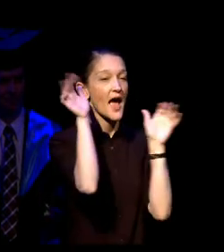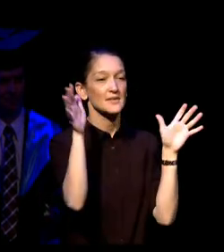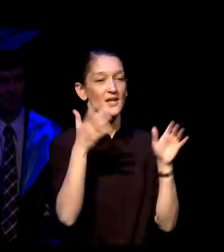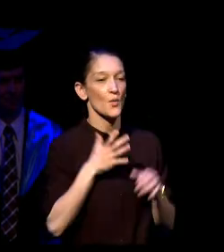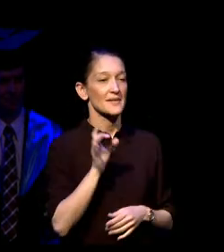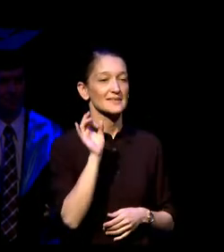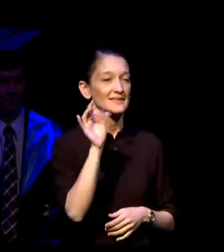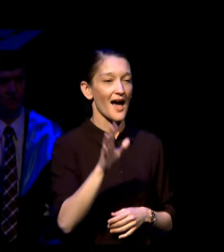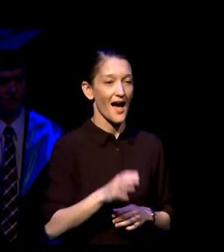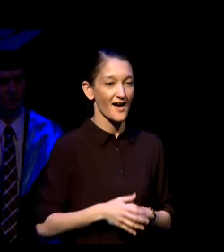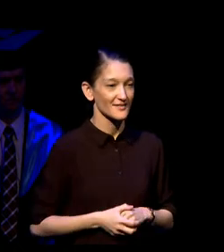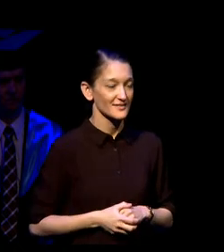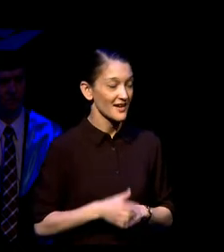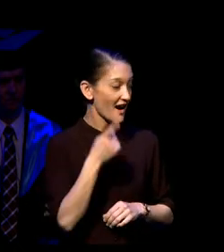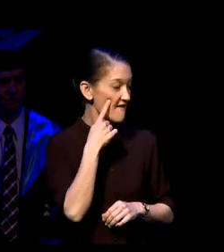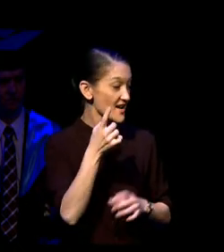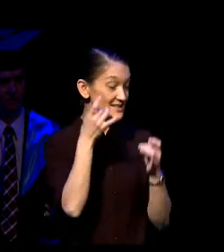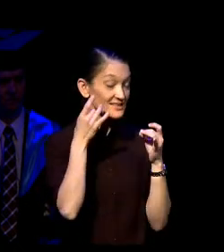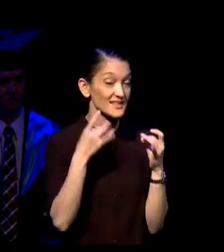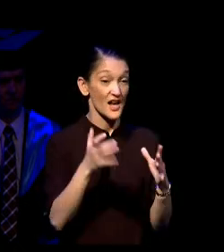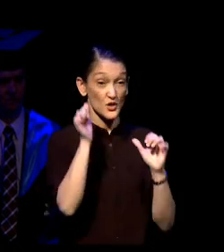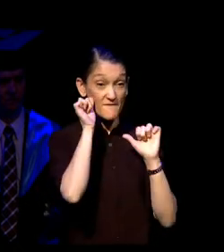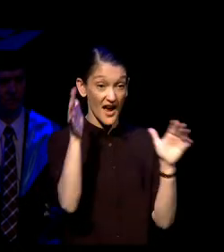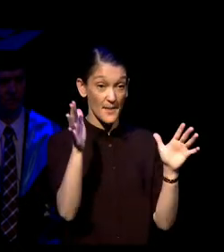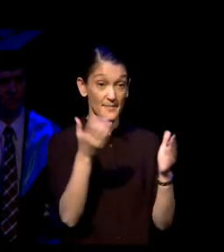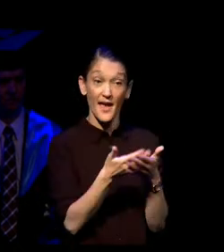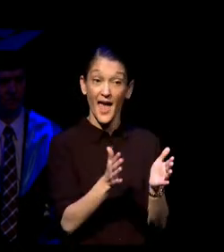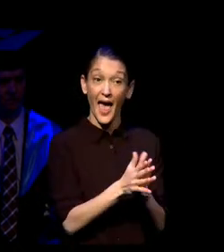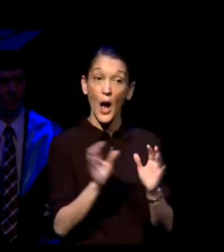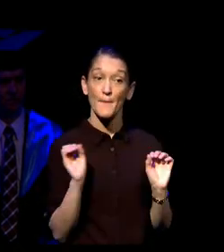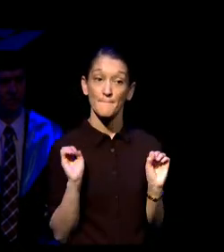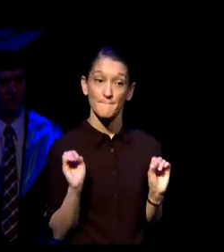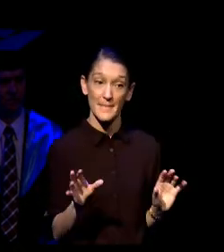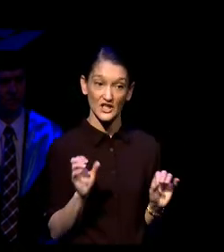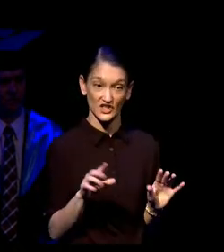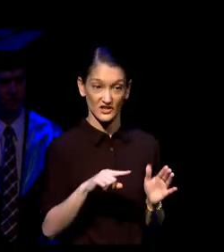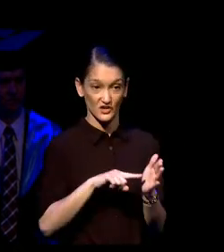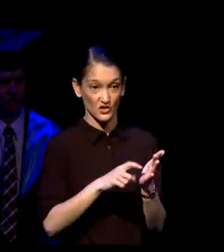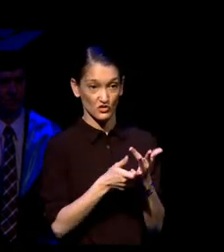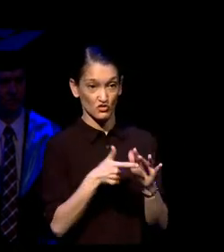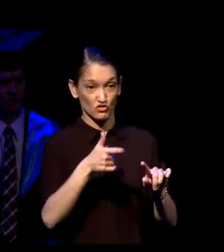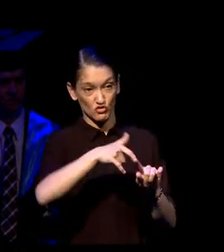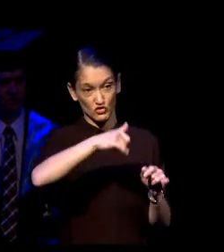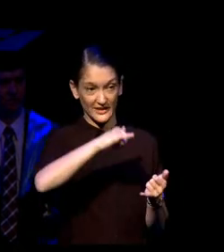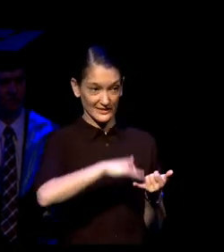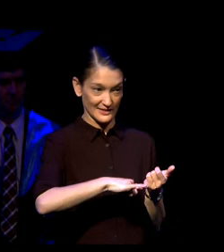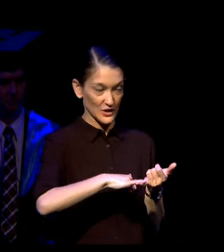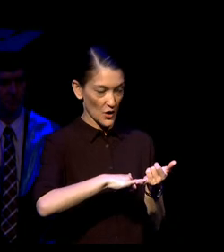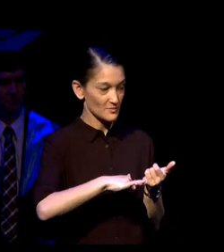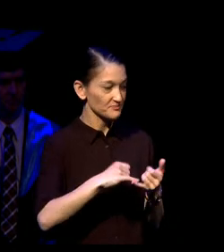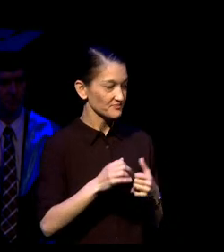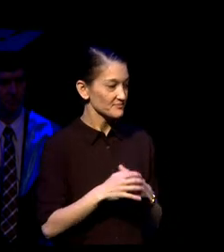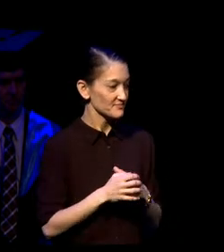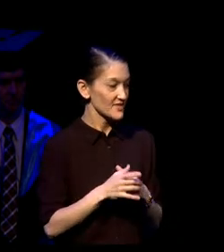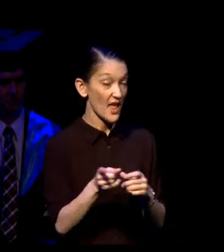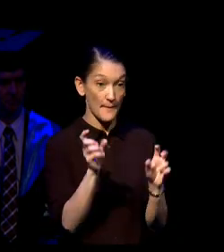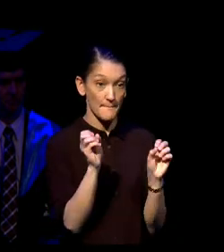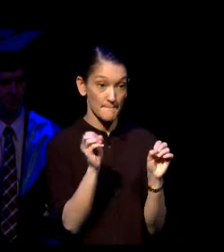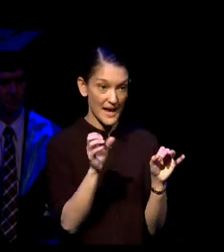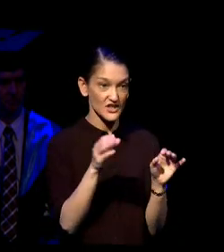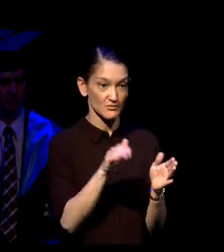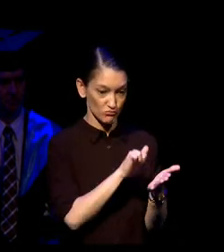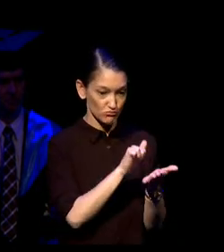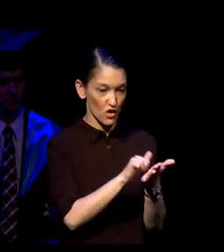start to my fame and fortune was by doing tricks. Not pretty woman tricks on a corner type thing, but magic and